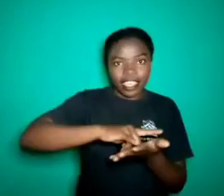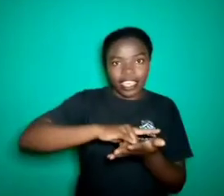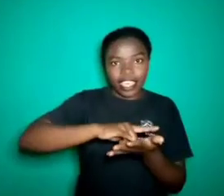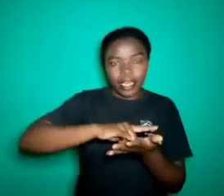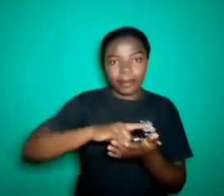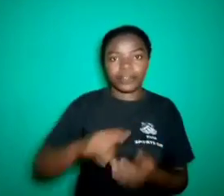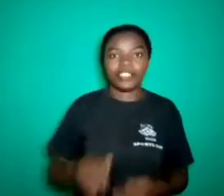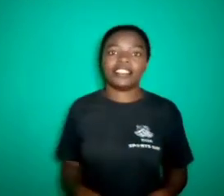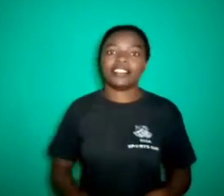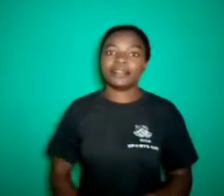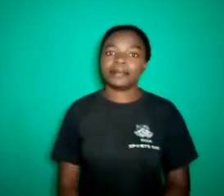Airport.